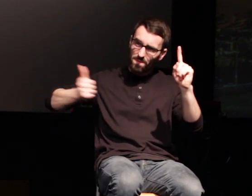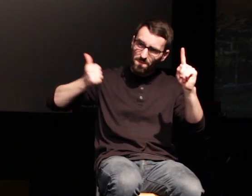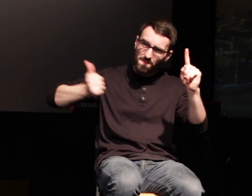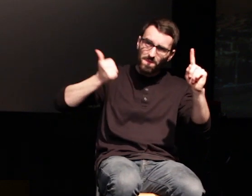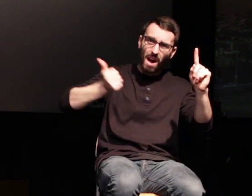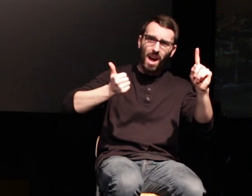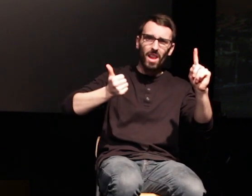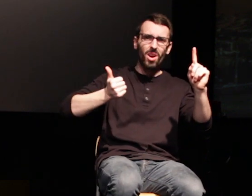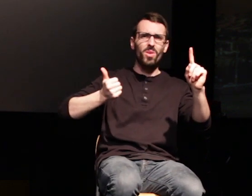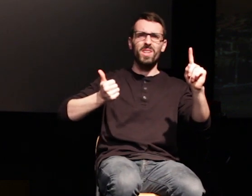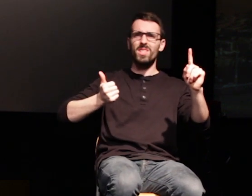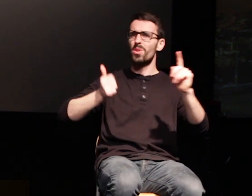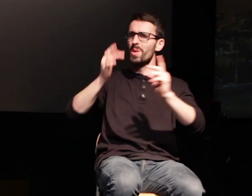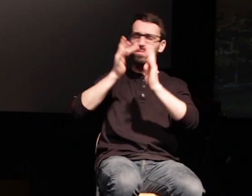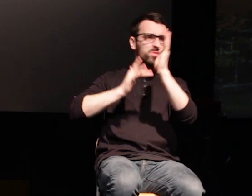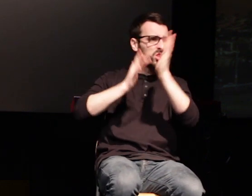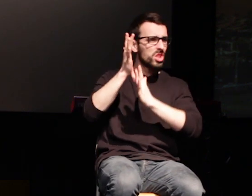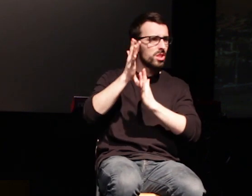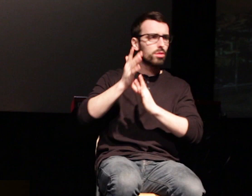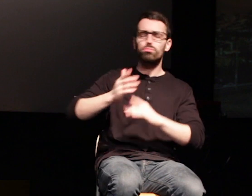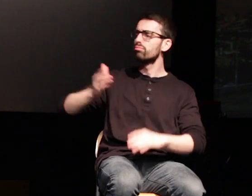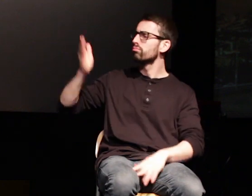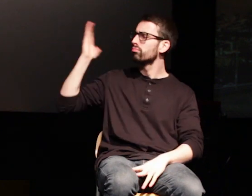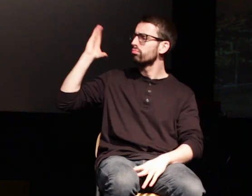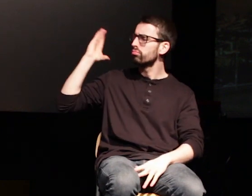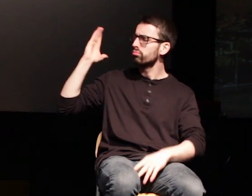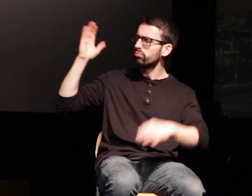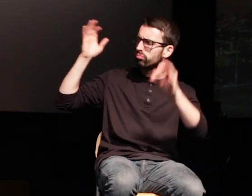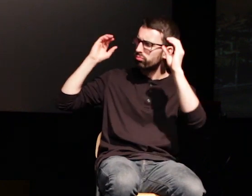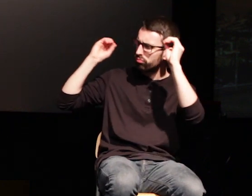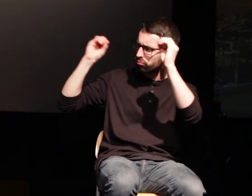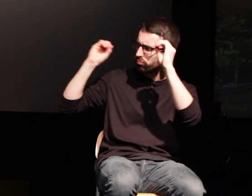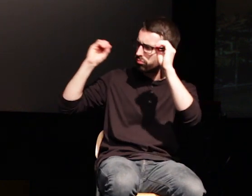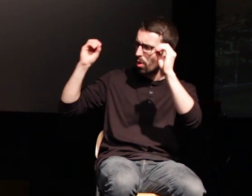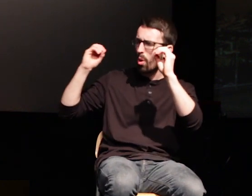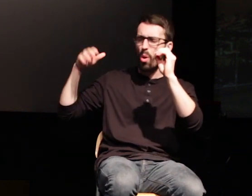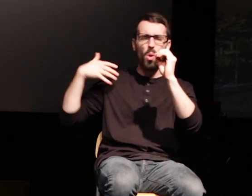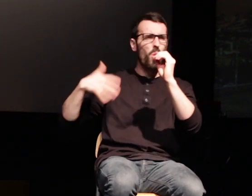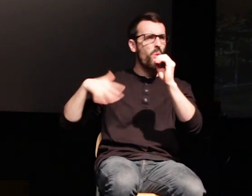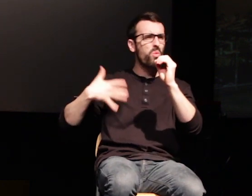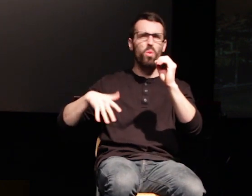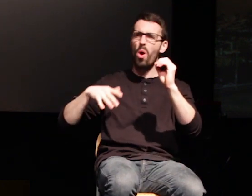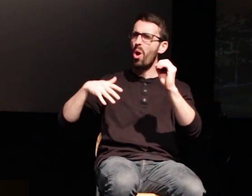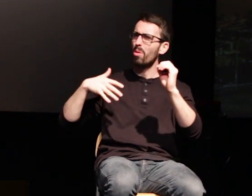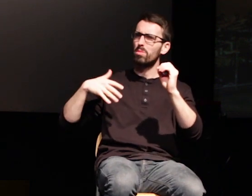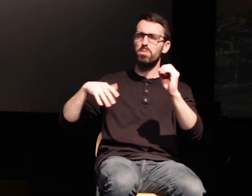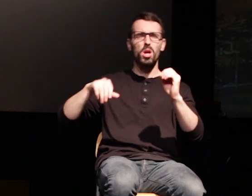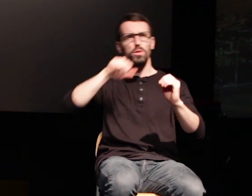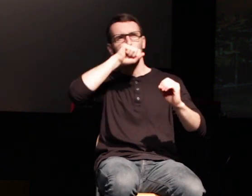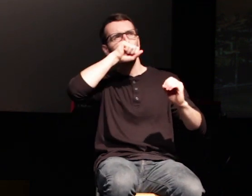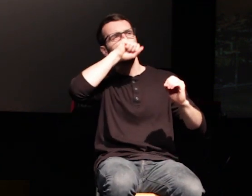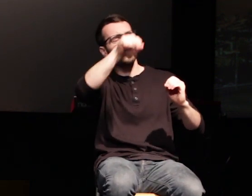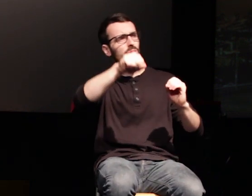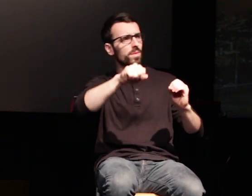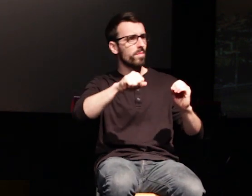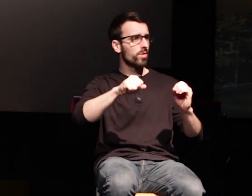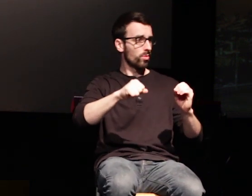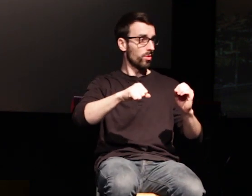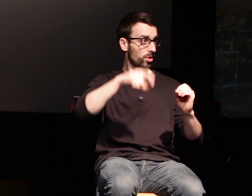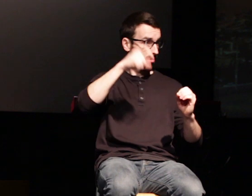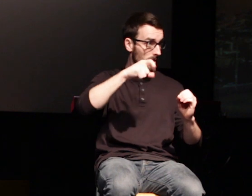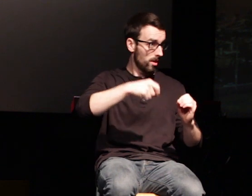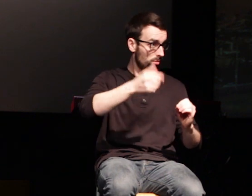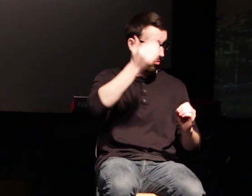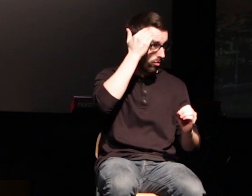and he speaks with authority, something that they weren't used to seeing, and so the crowd kind of gathers, and what you need to know, there's two major industries,